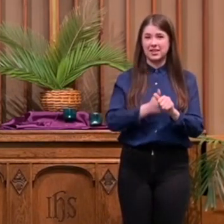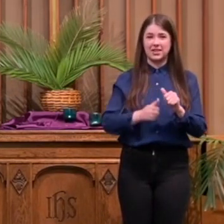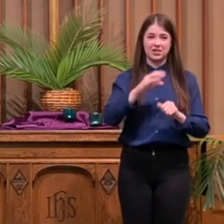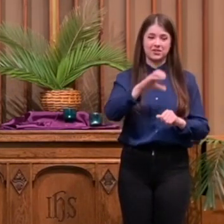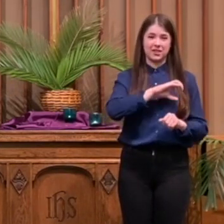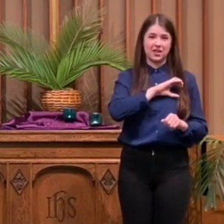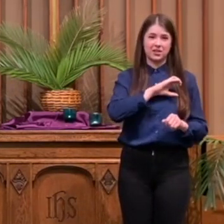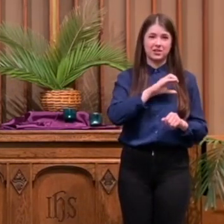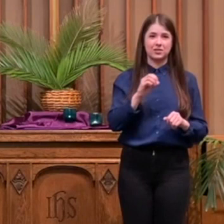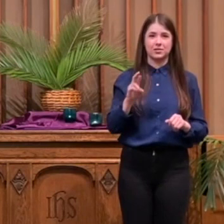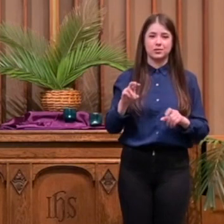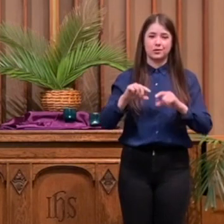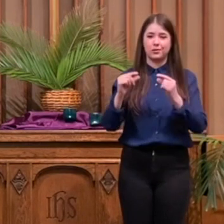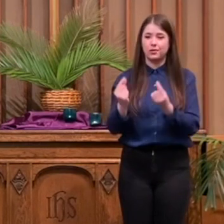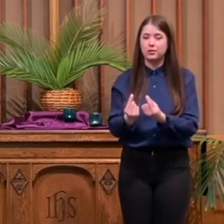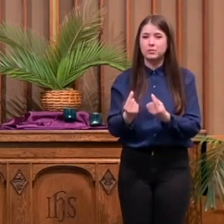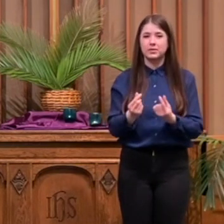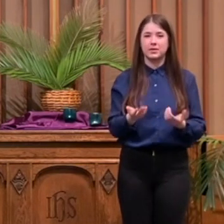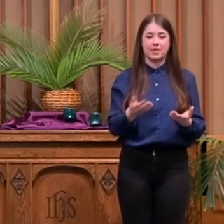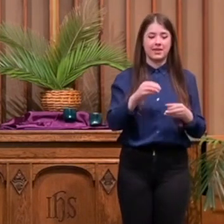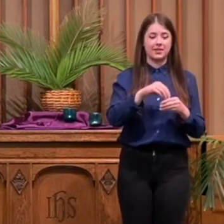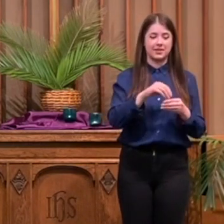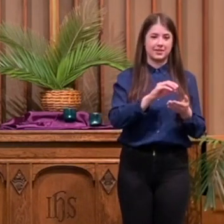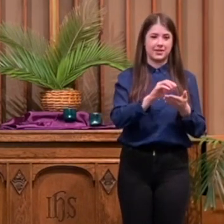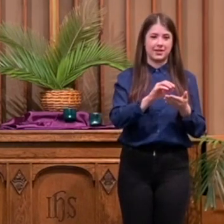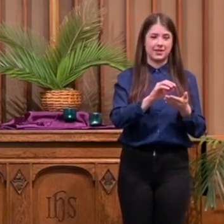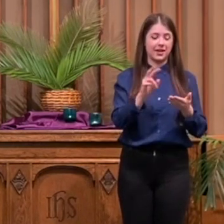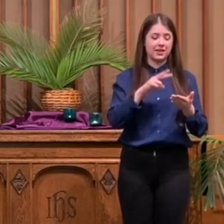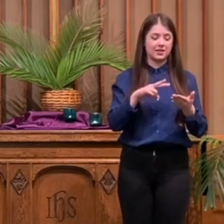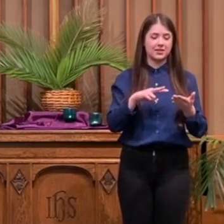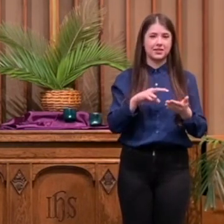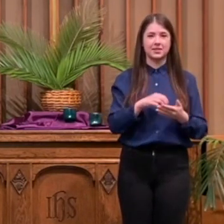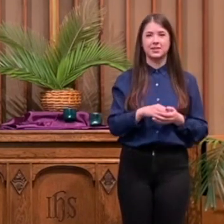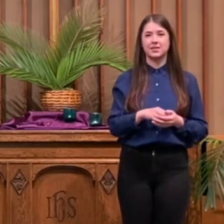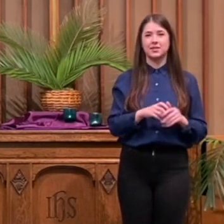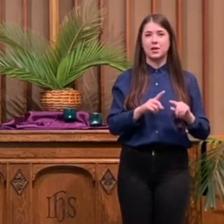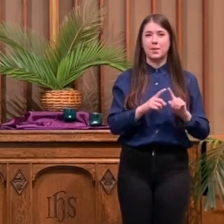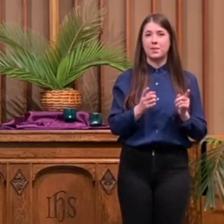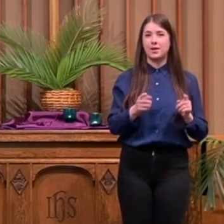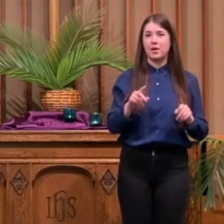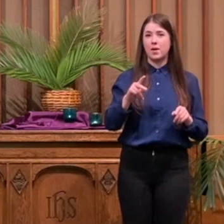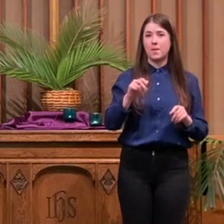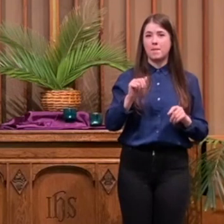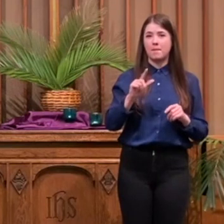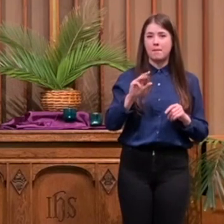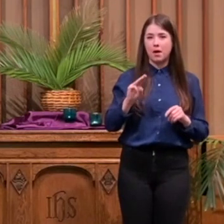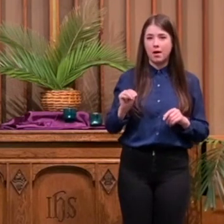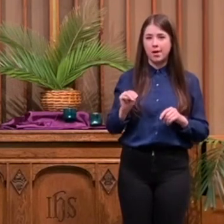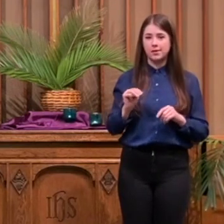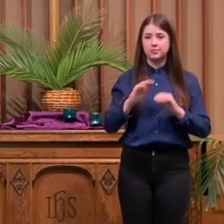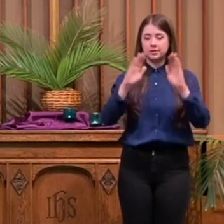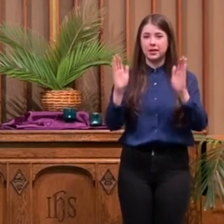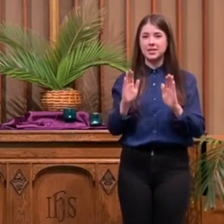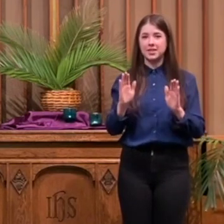characters or groups in this text. But on Palm Sunday,